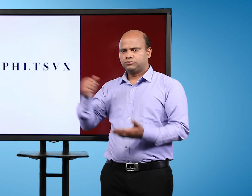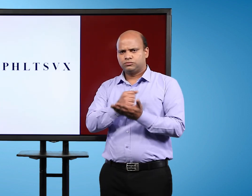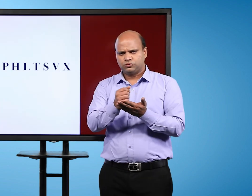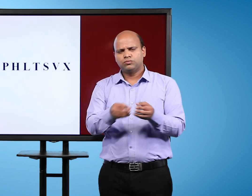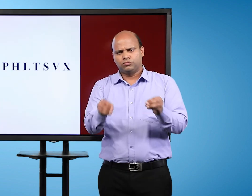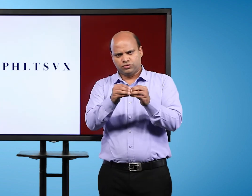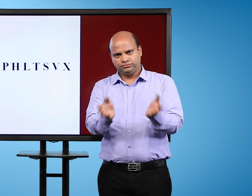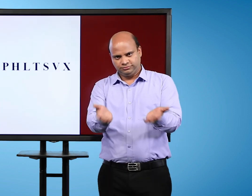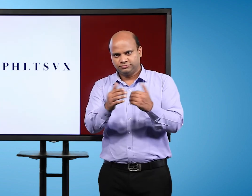Try for